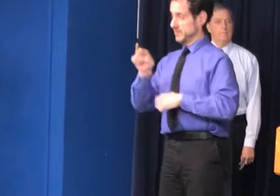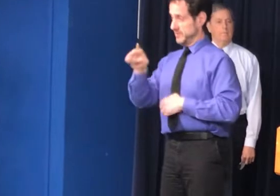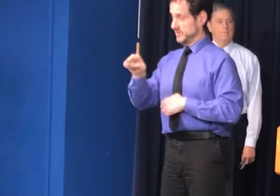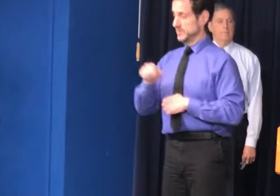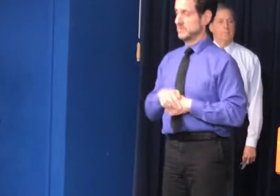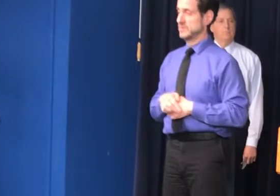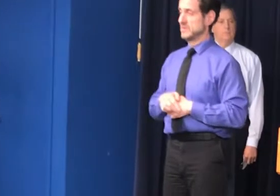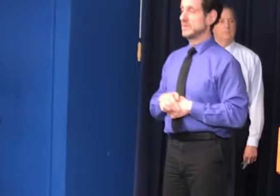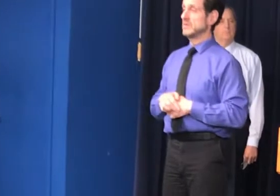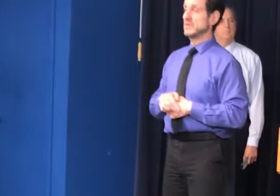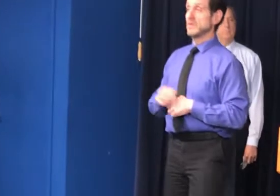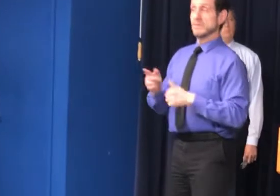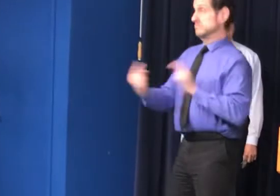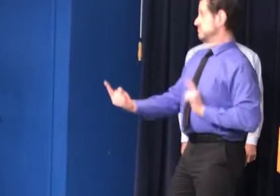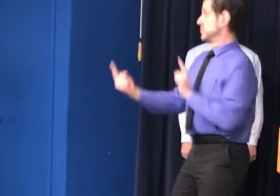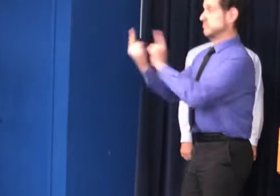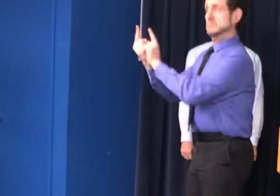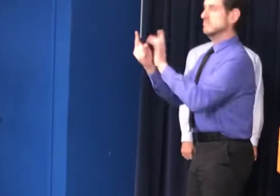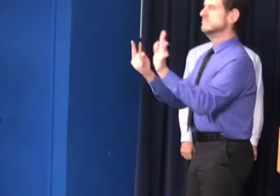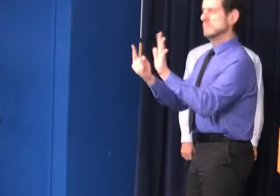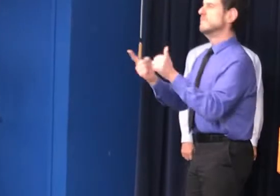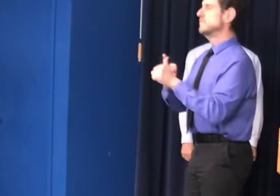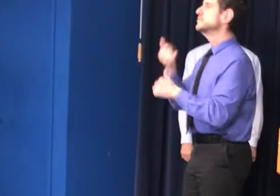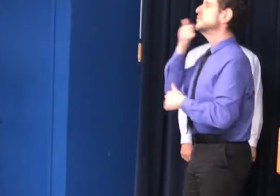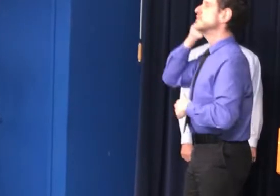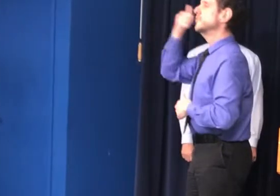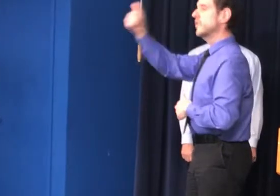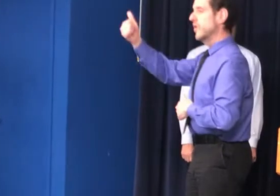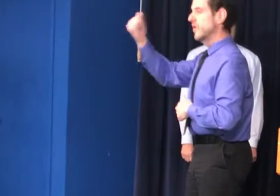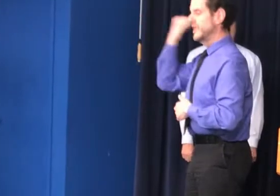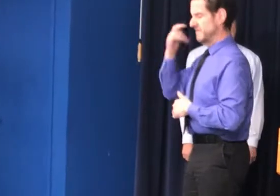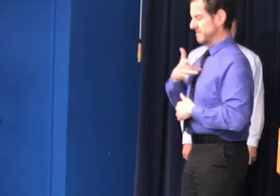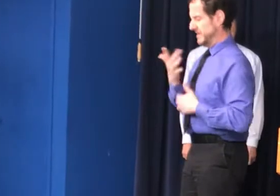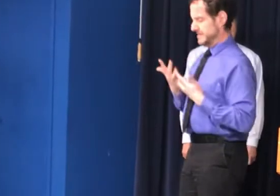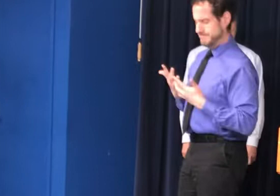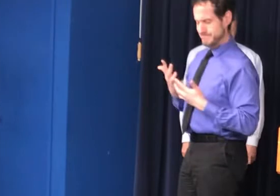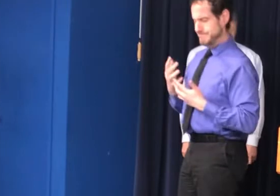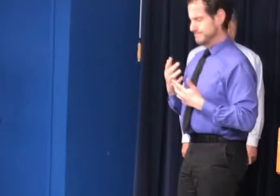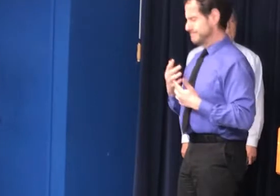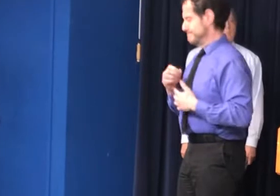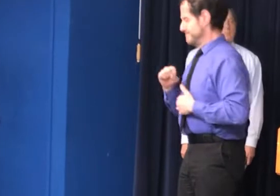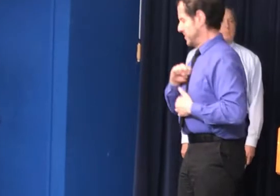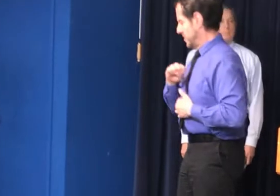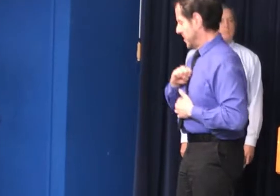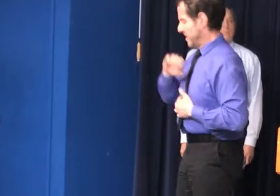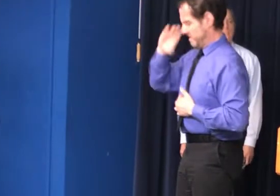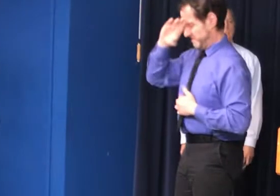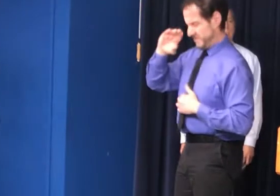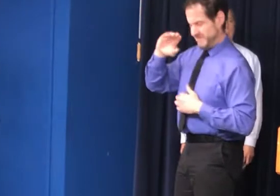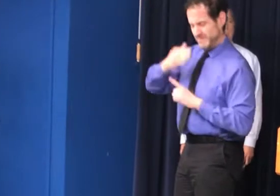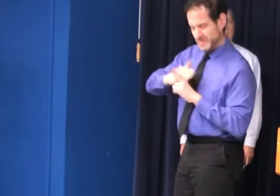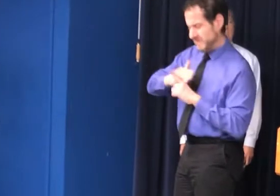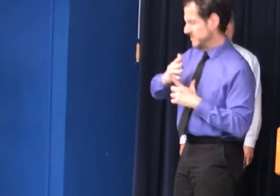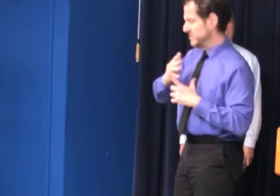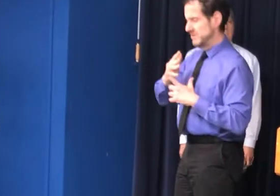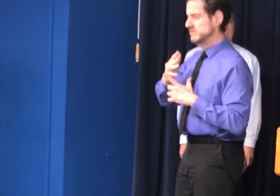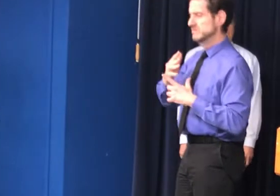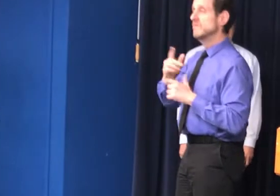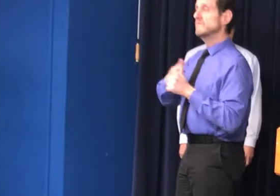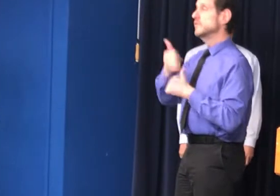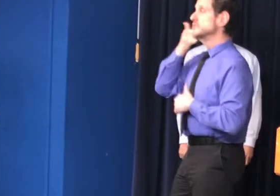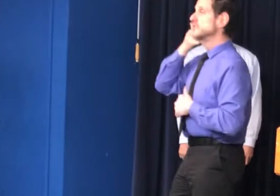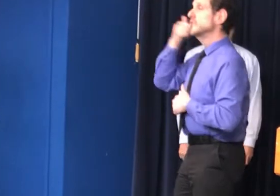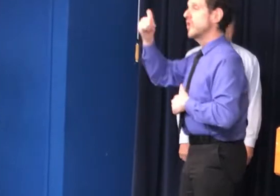should start with a phone call. If you feel you need to talk to your doctor about your symptoms, call first. You can do